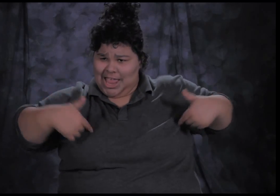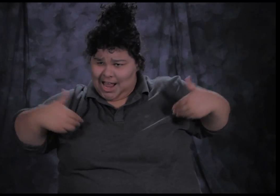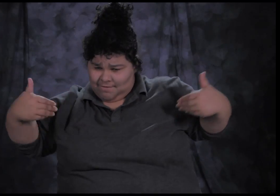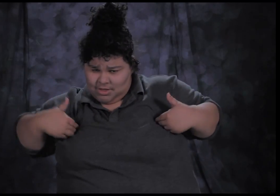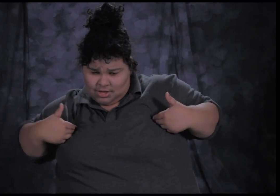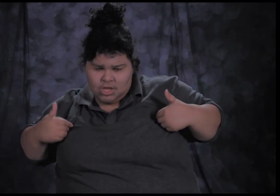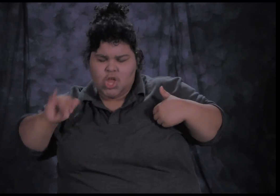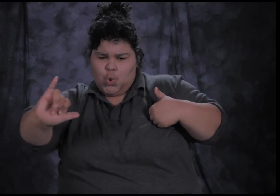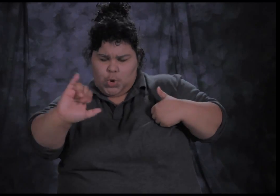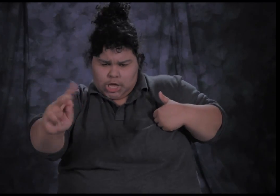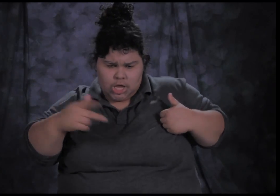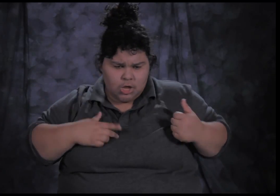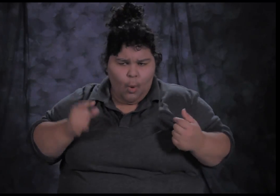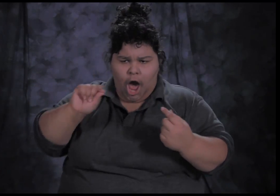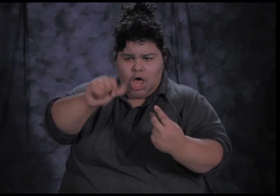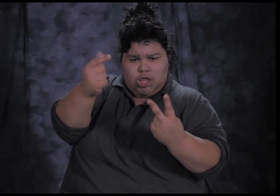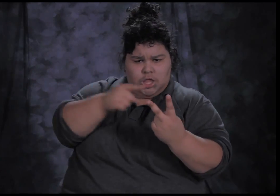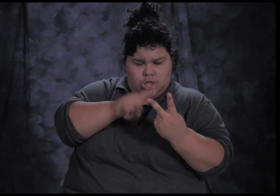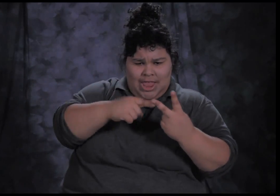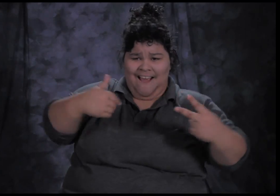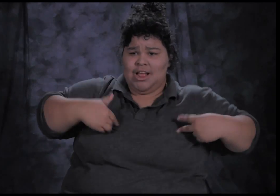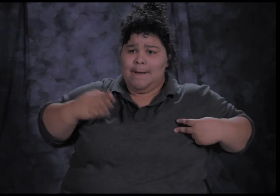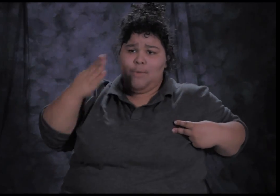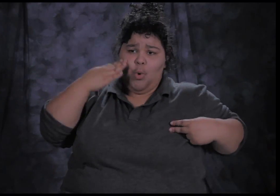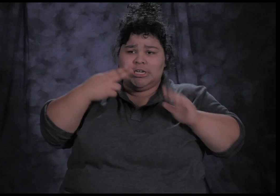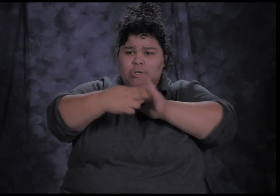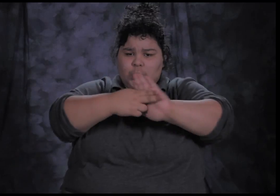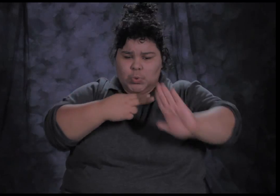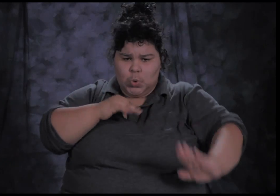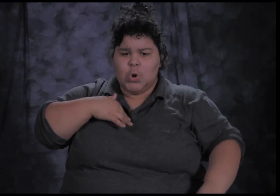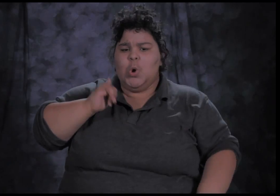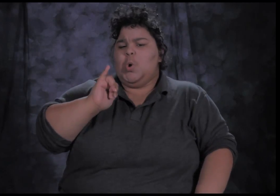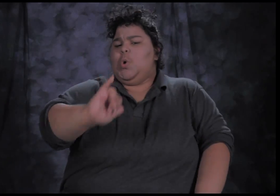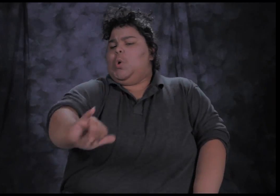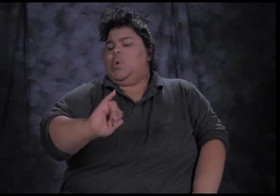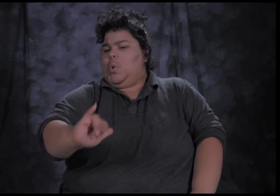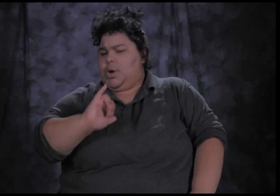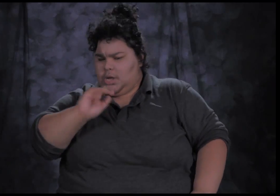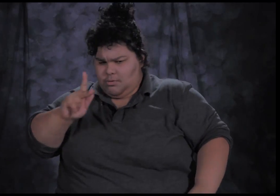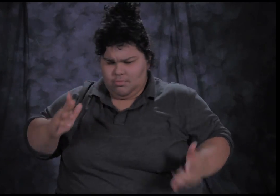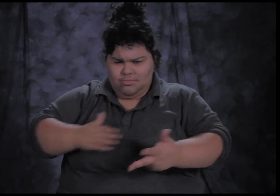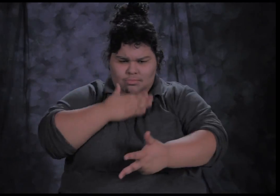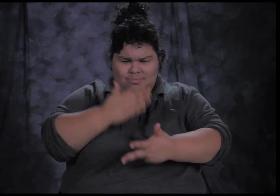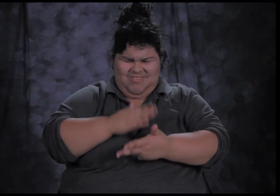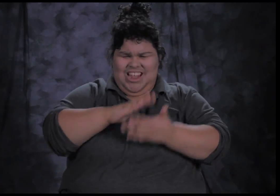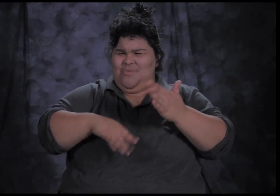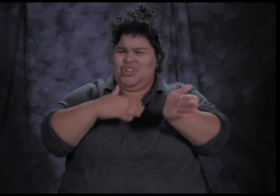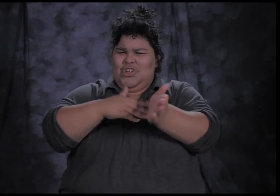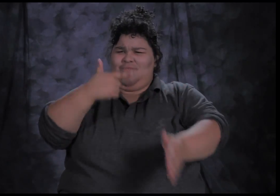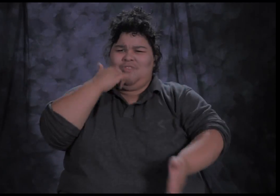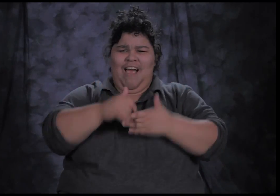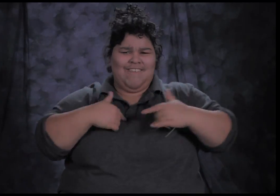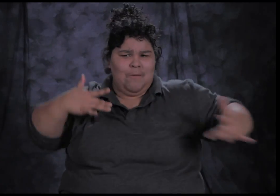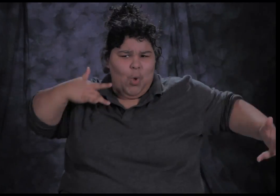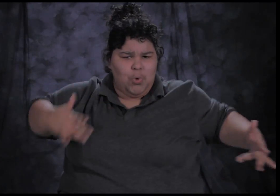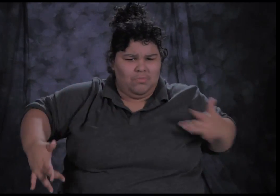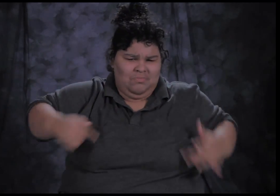reading about mental health and was trying to figure out how to manage my anger. What ended up happening was that I was diagnosed